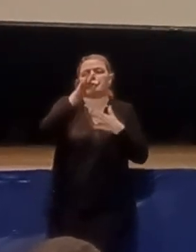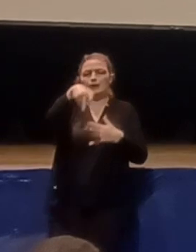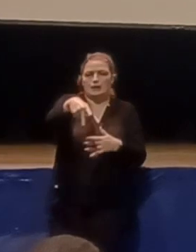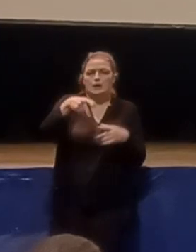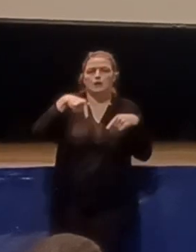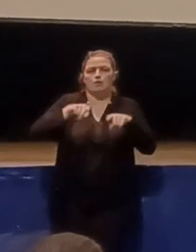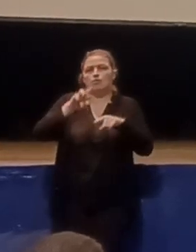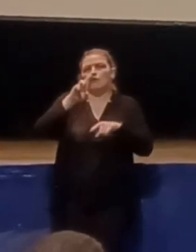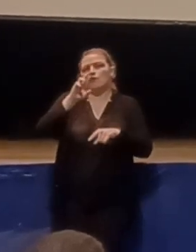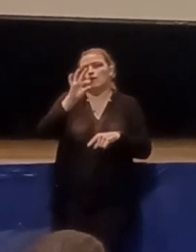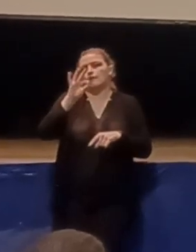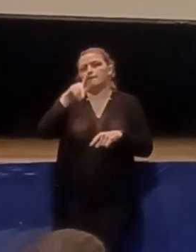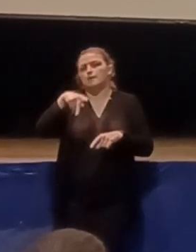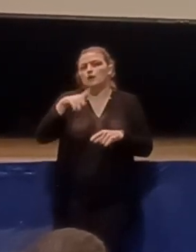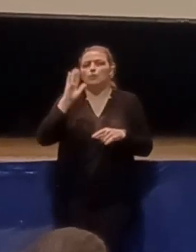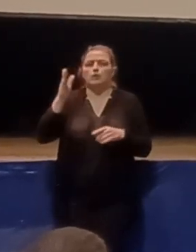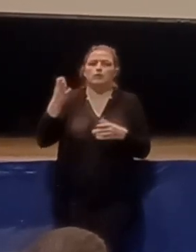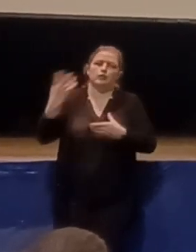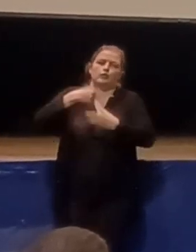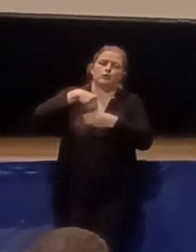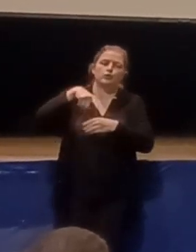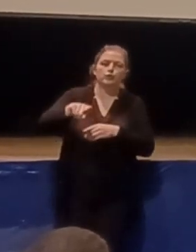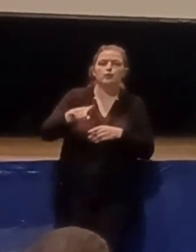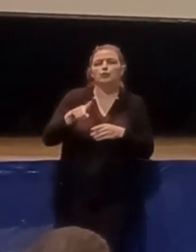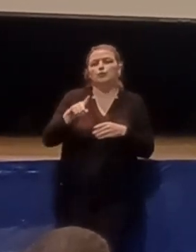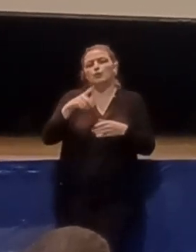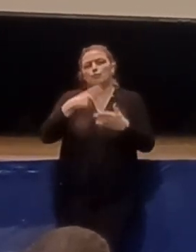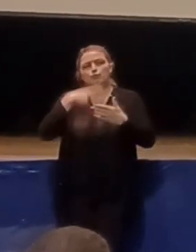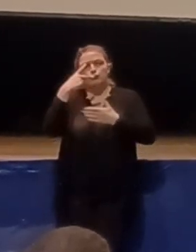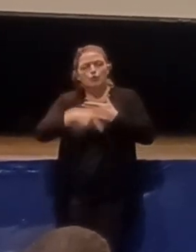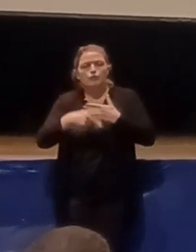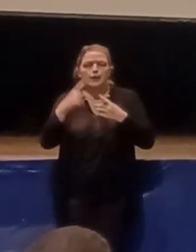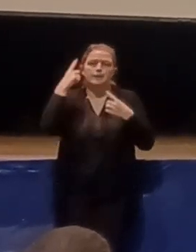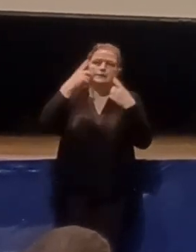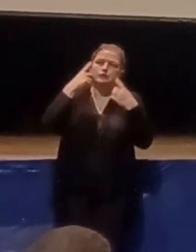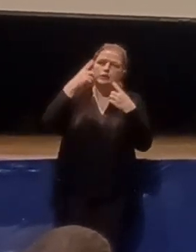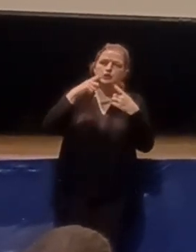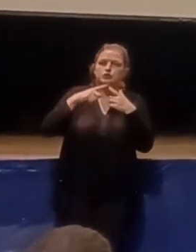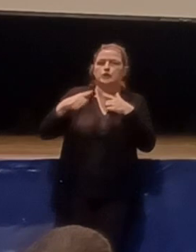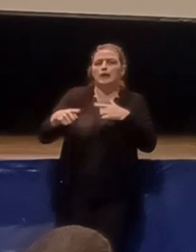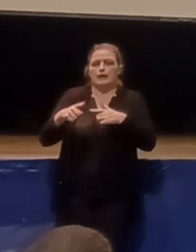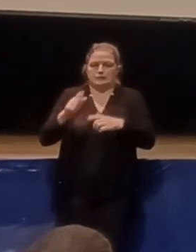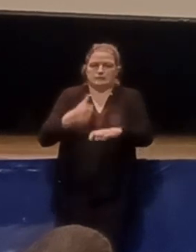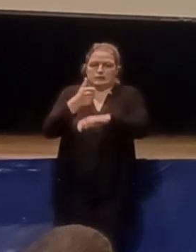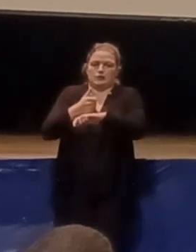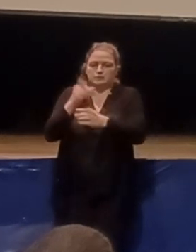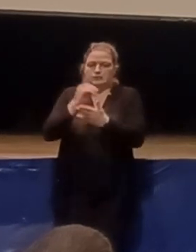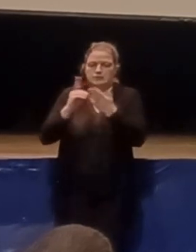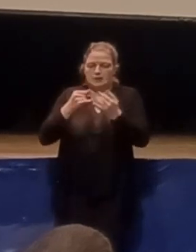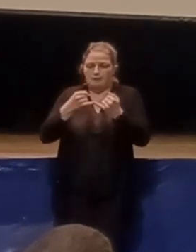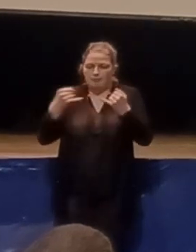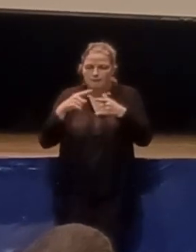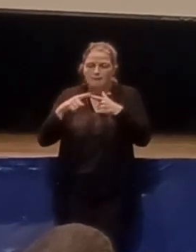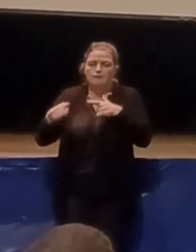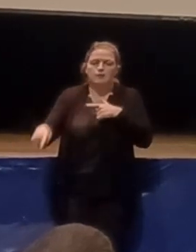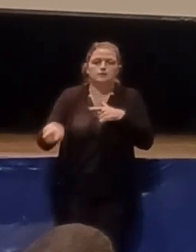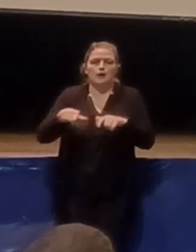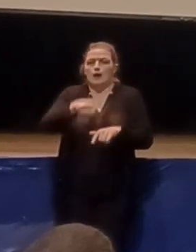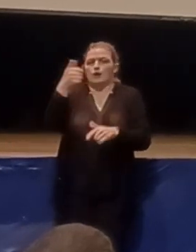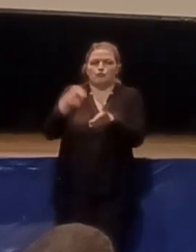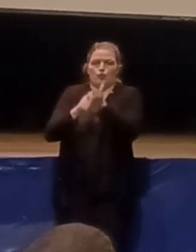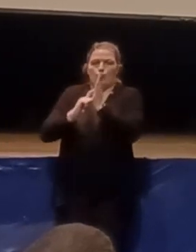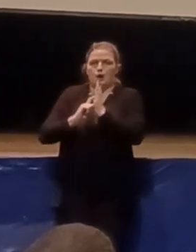include programmatic considerations, establish design guidelines, any developer requirements that would